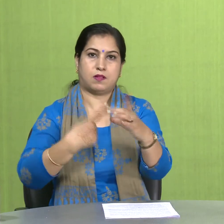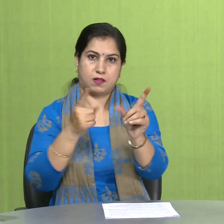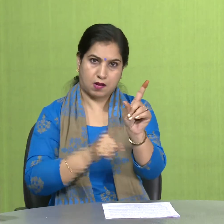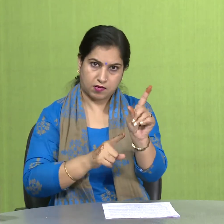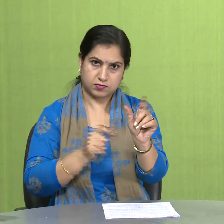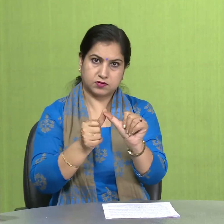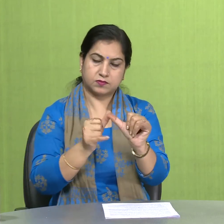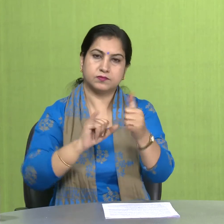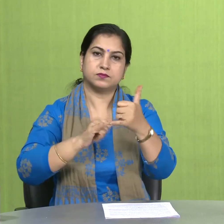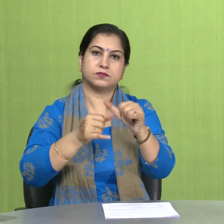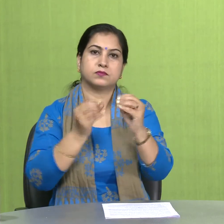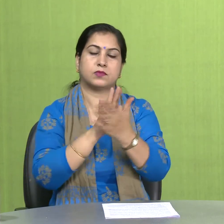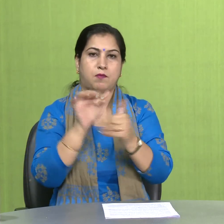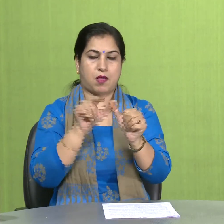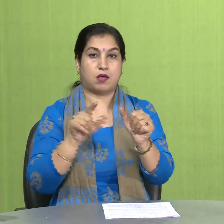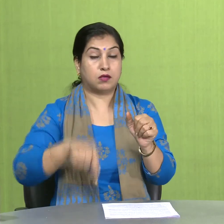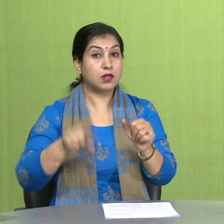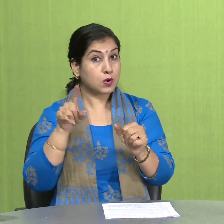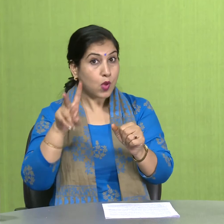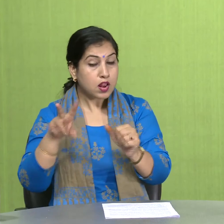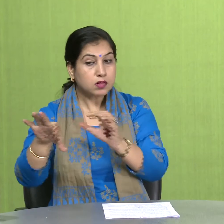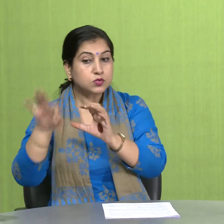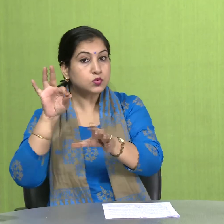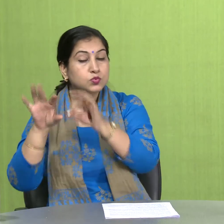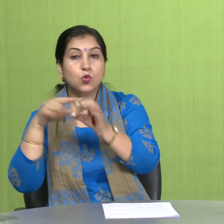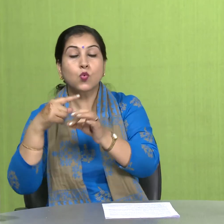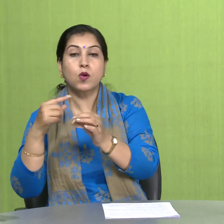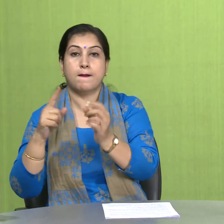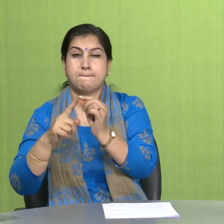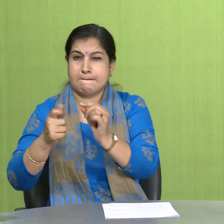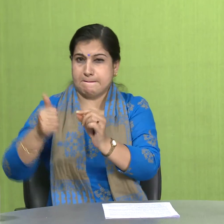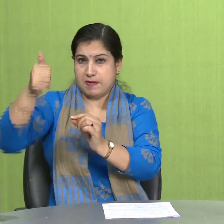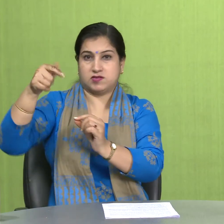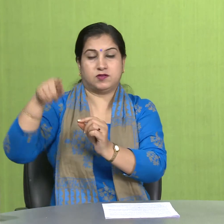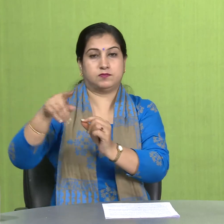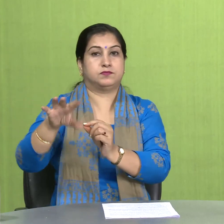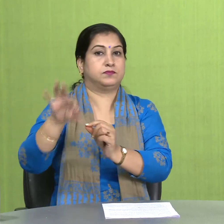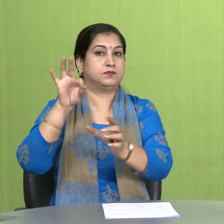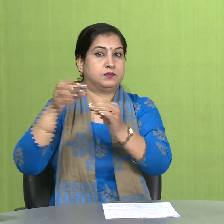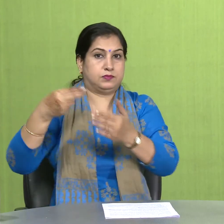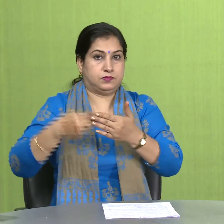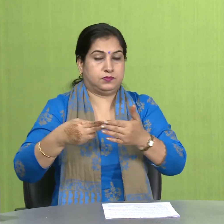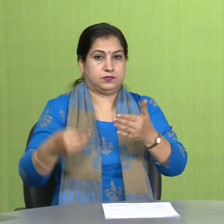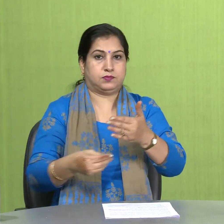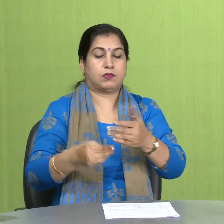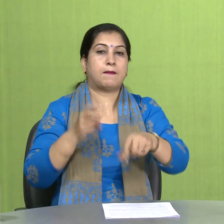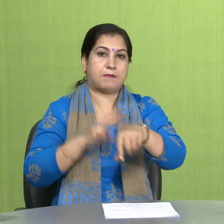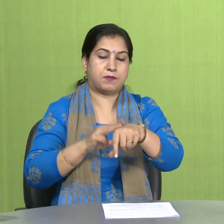Out of them, 12 are nominated by President and